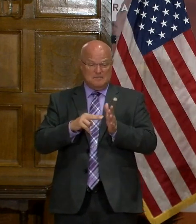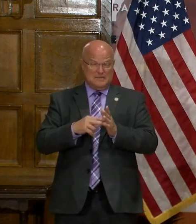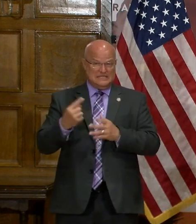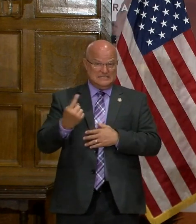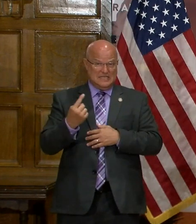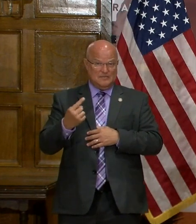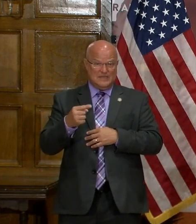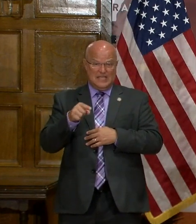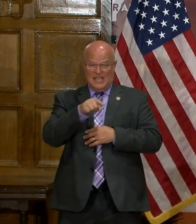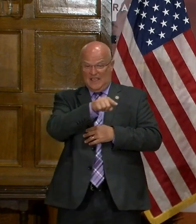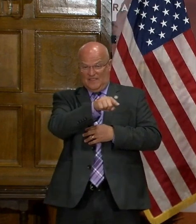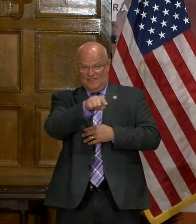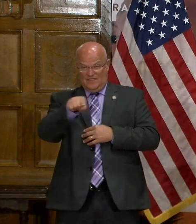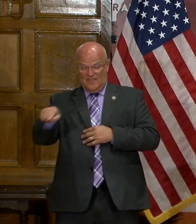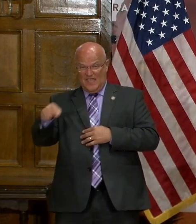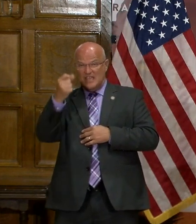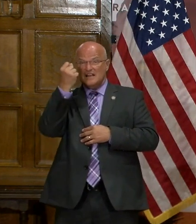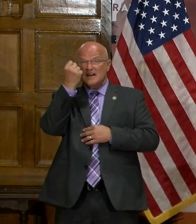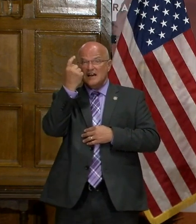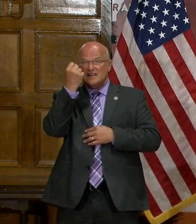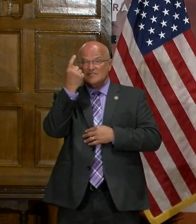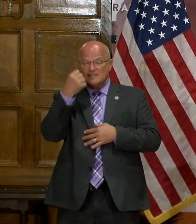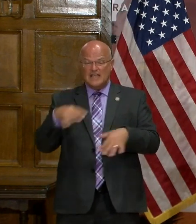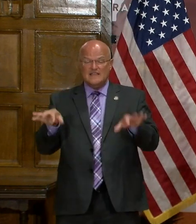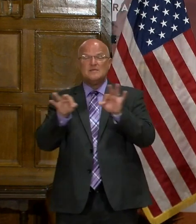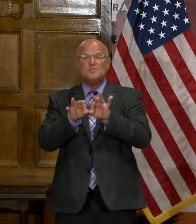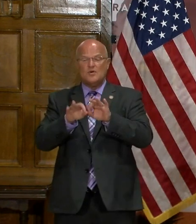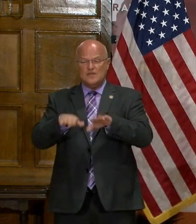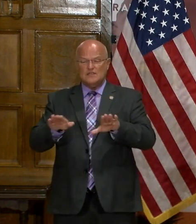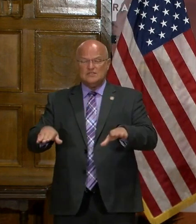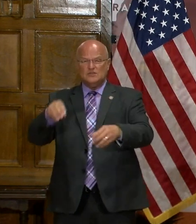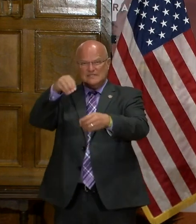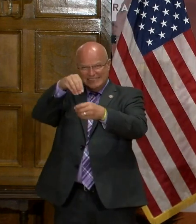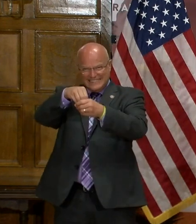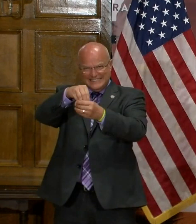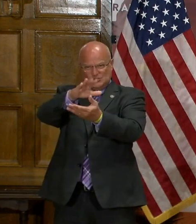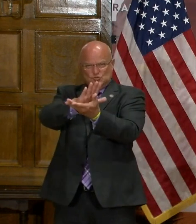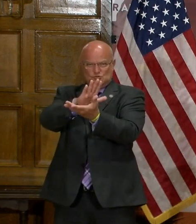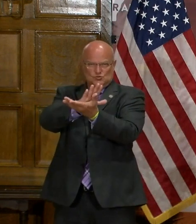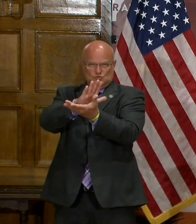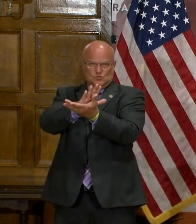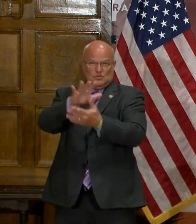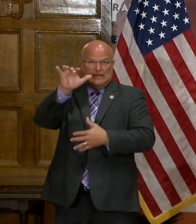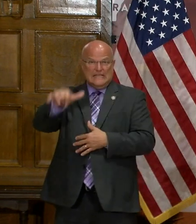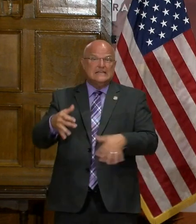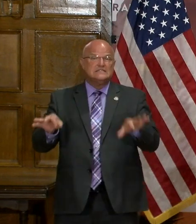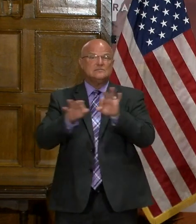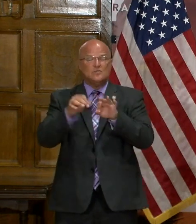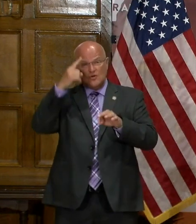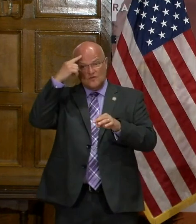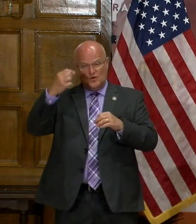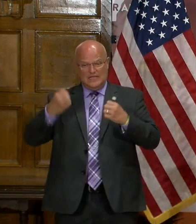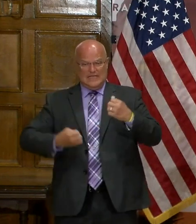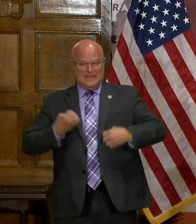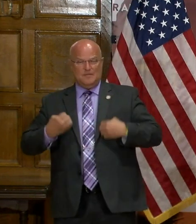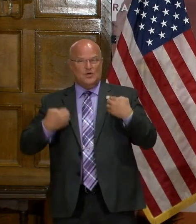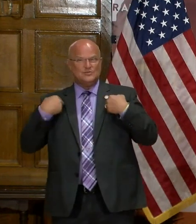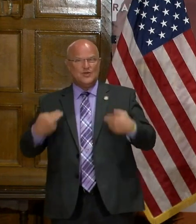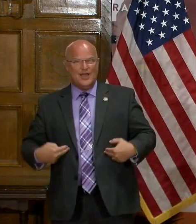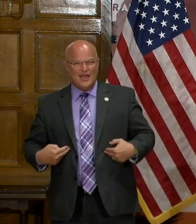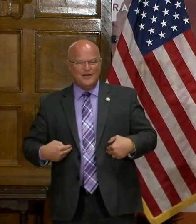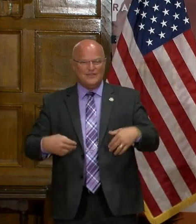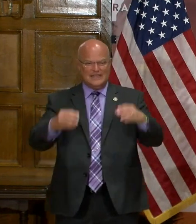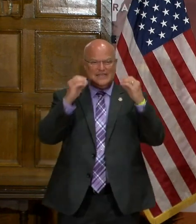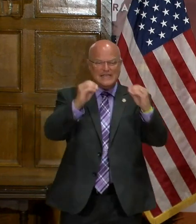something whenever they understand the importance of their children being in school, and that is important for their emotional health as well